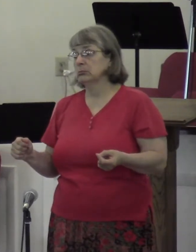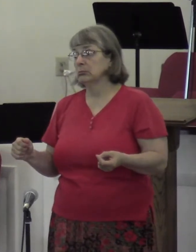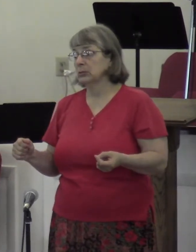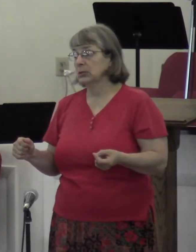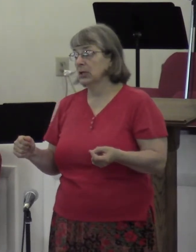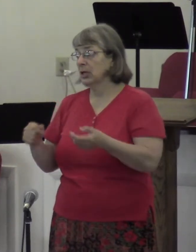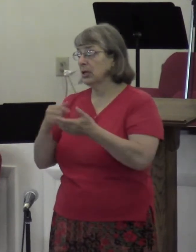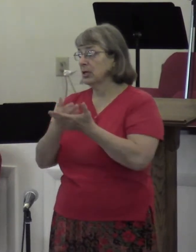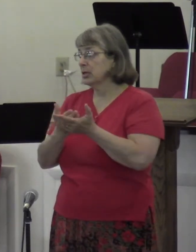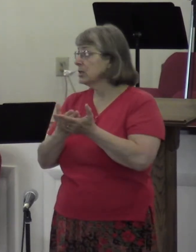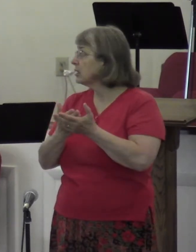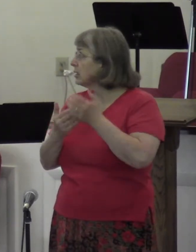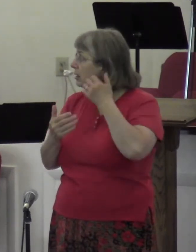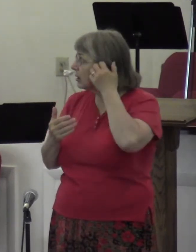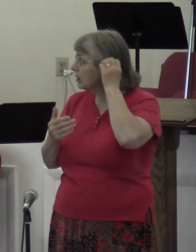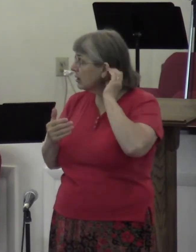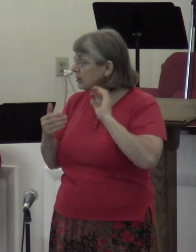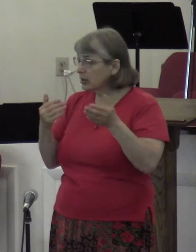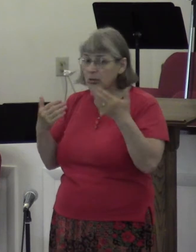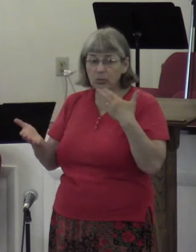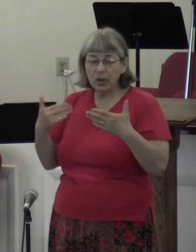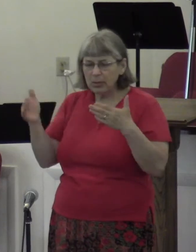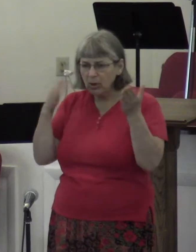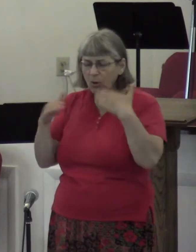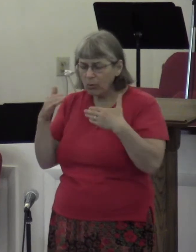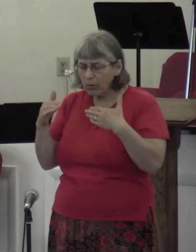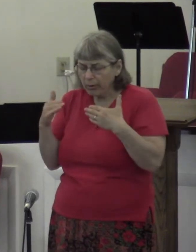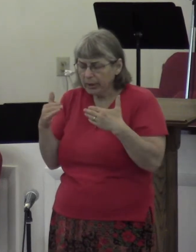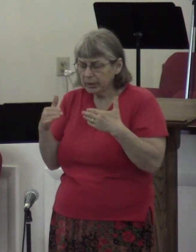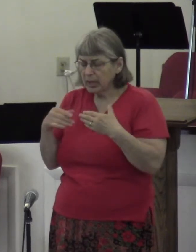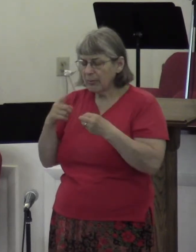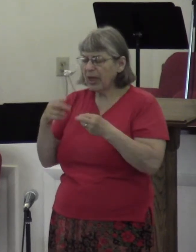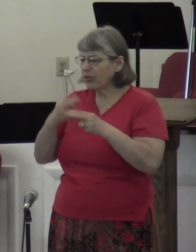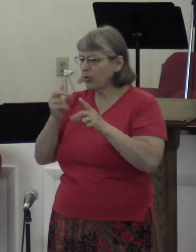And some of you are more concerned that I said the word hell than the fact that you may be going there.